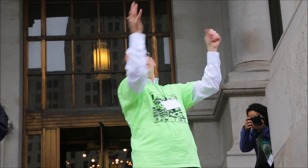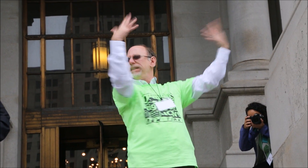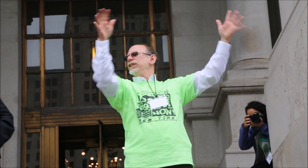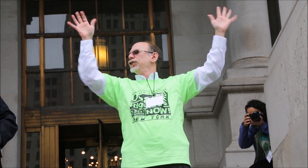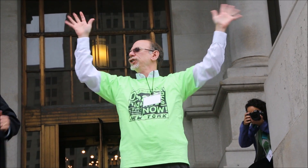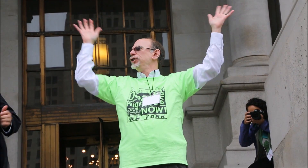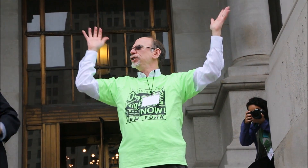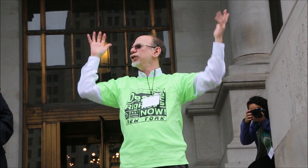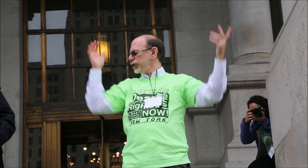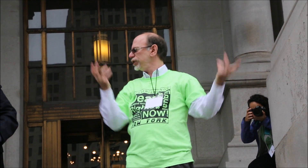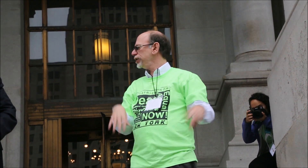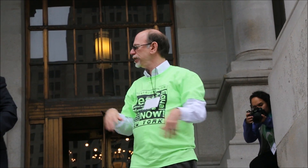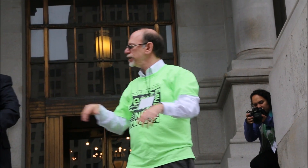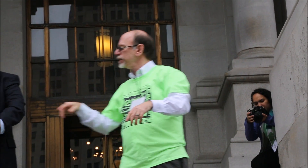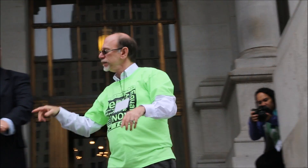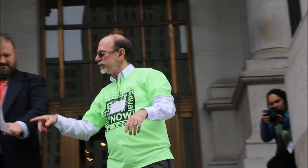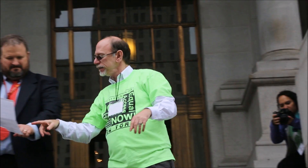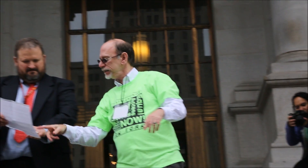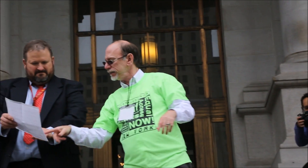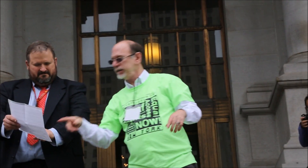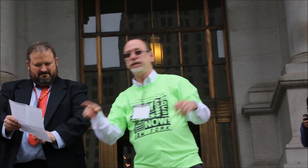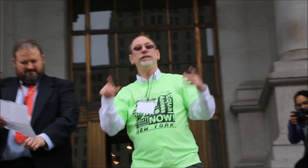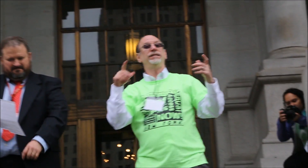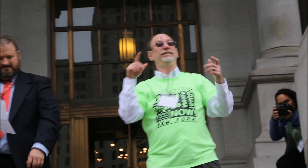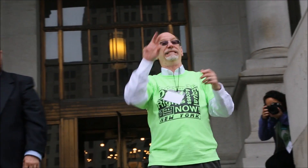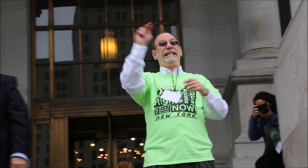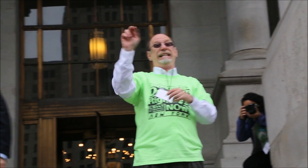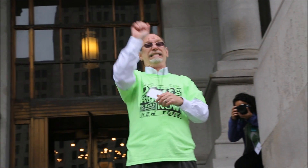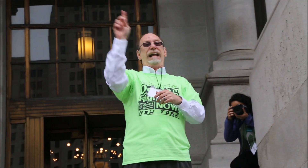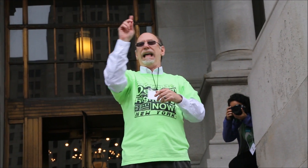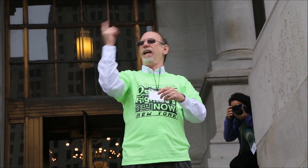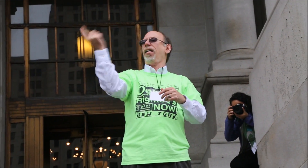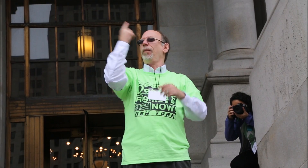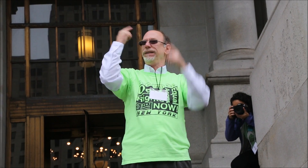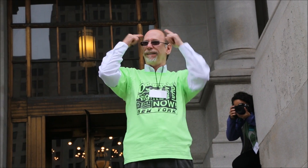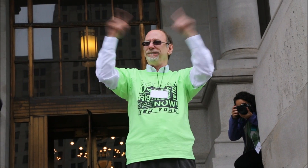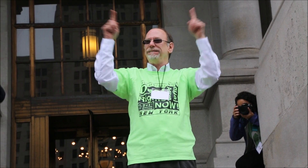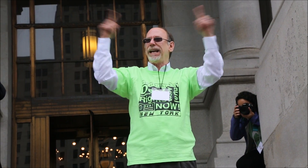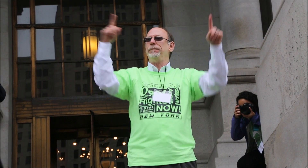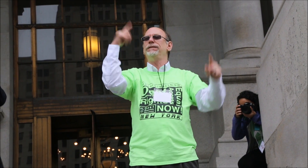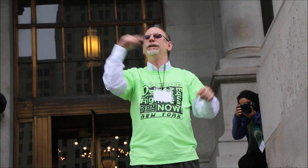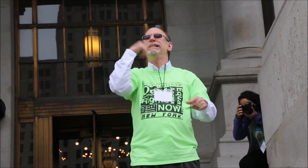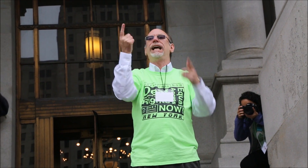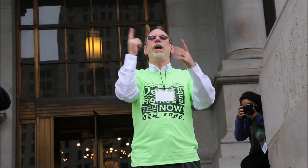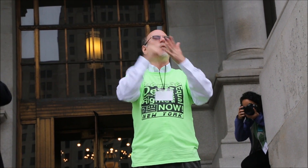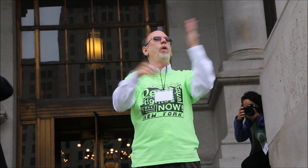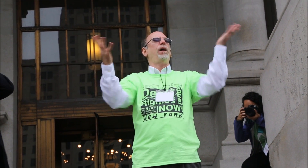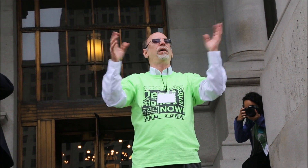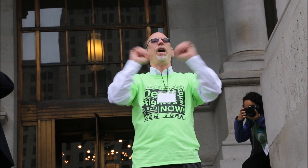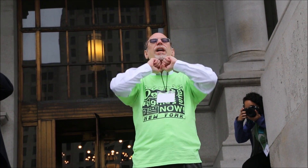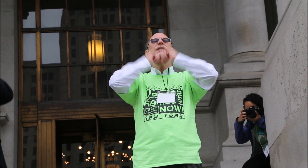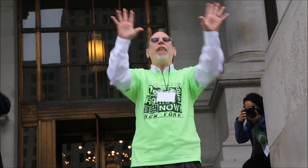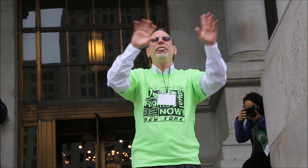VRI, remote relay, remote interpreters, not working, VRI. This is no good.